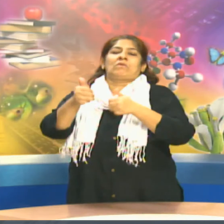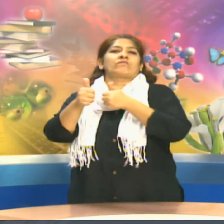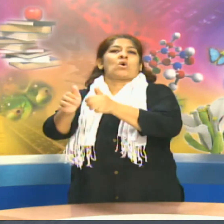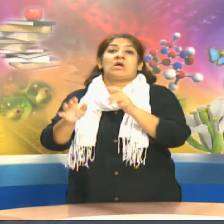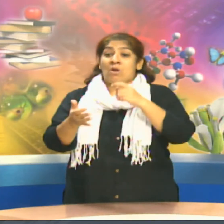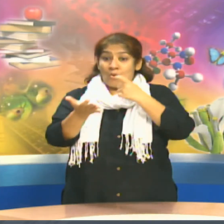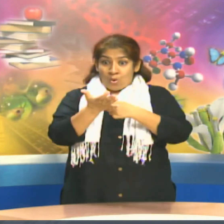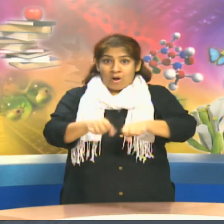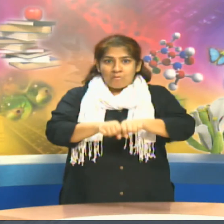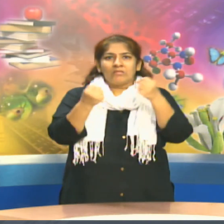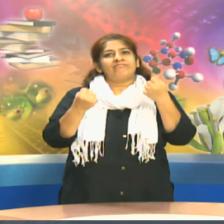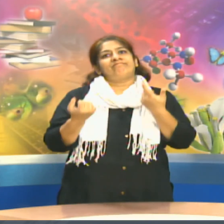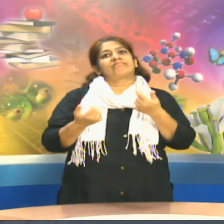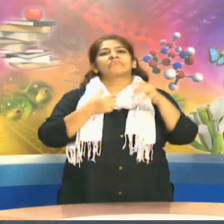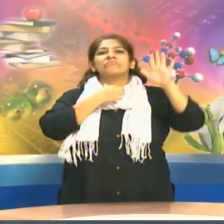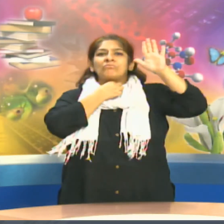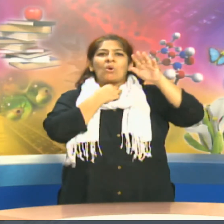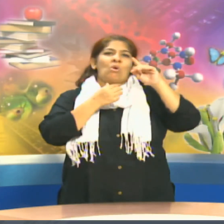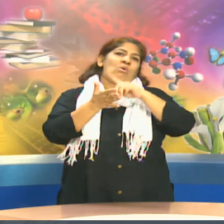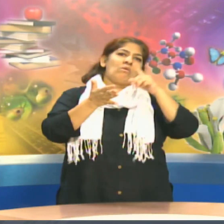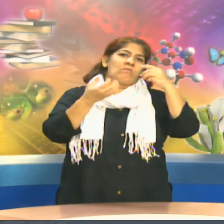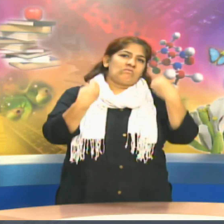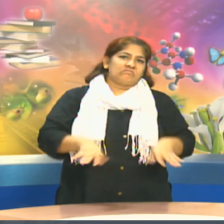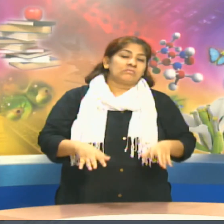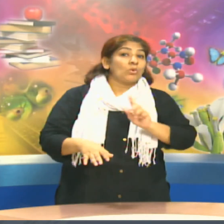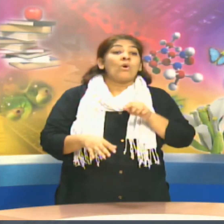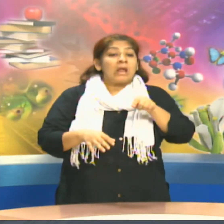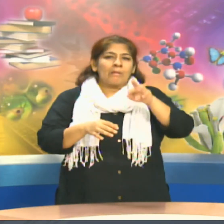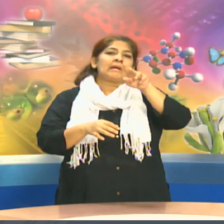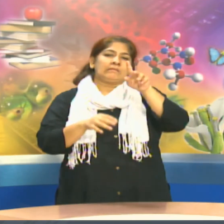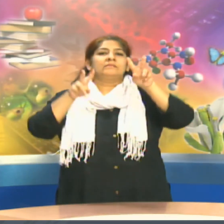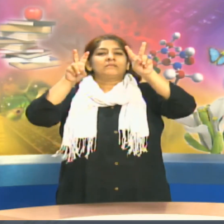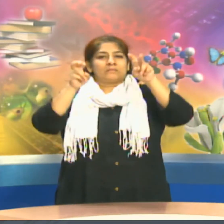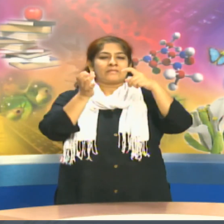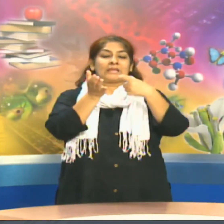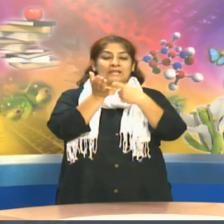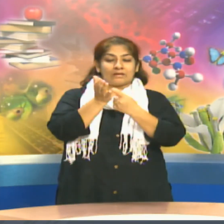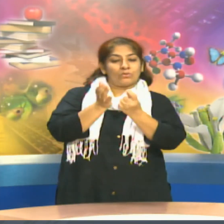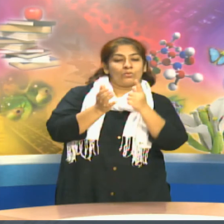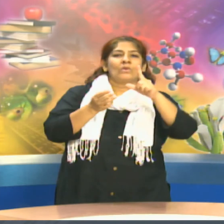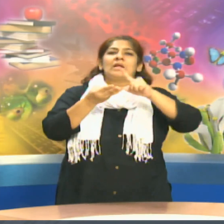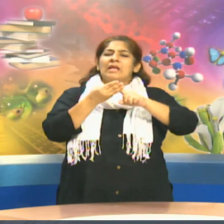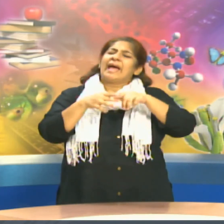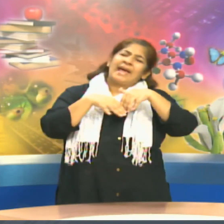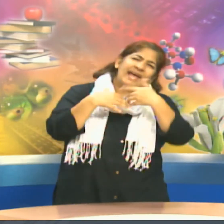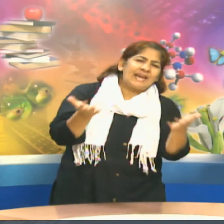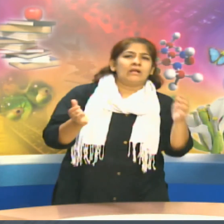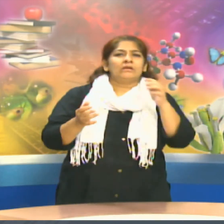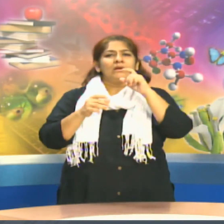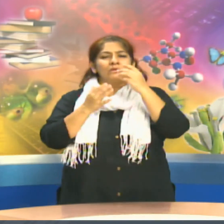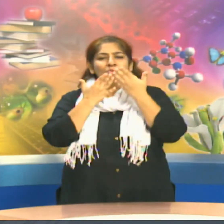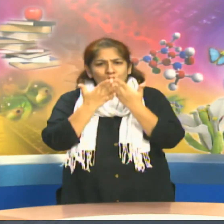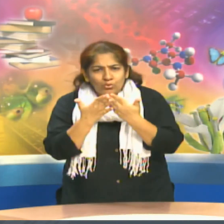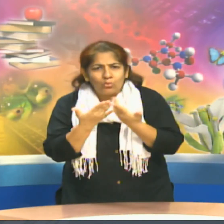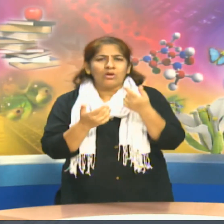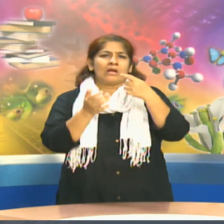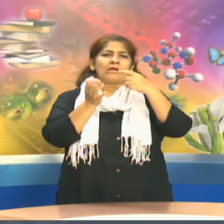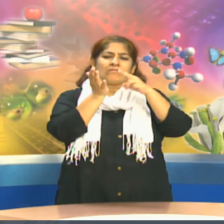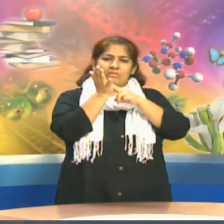office, there are rules. If we break the rule, that means we are breaking the law. So, rules are